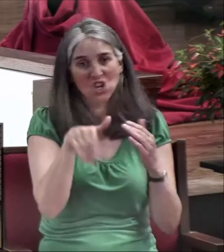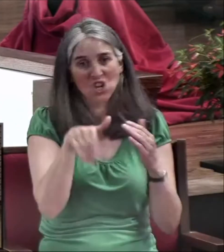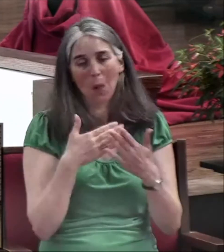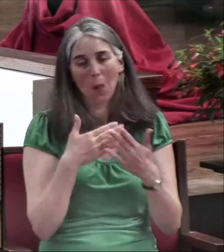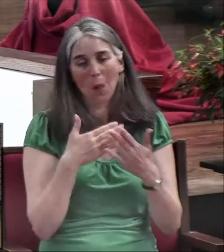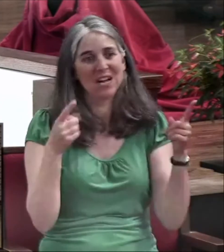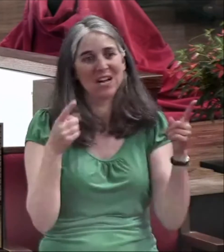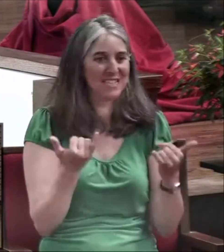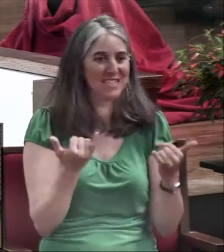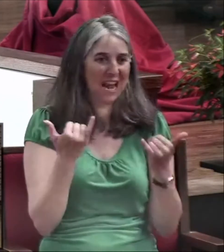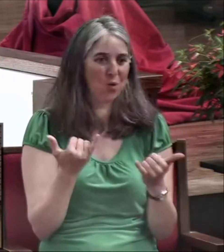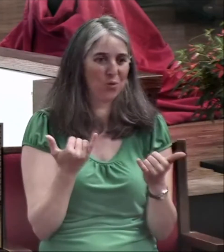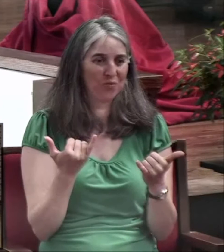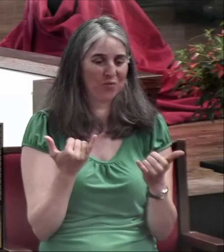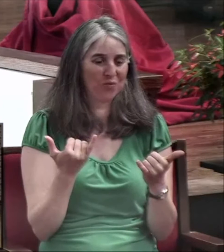announcements.